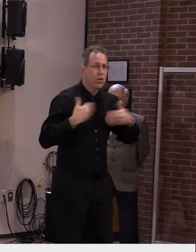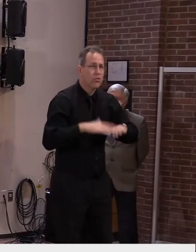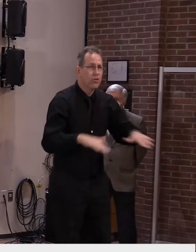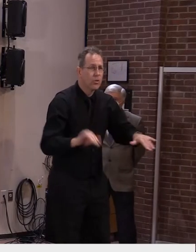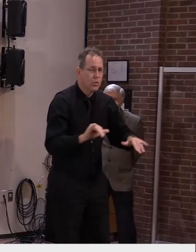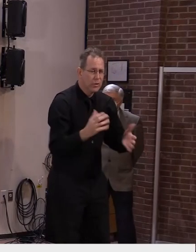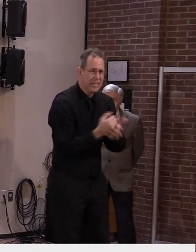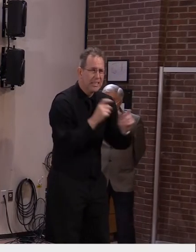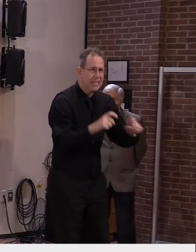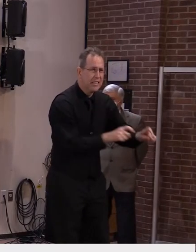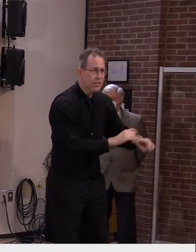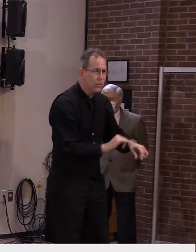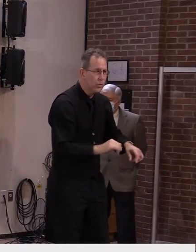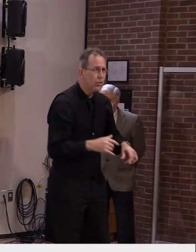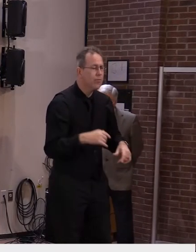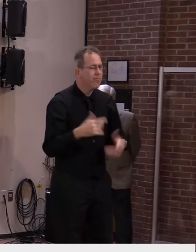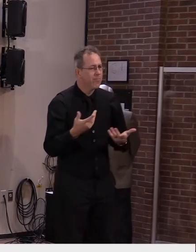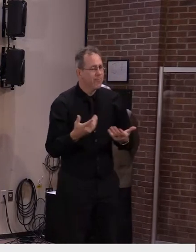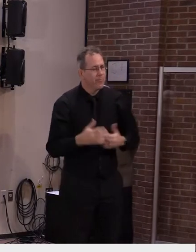of expanding to pre-K. All